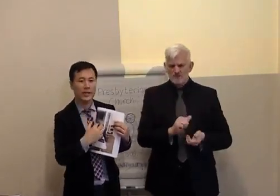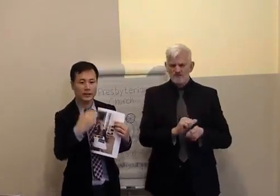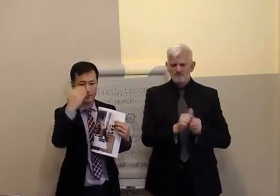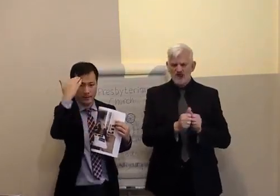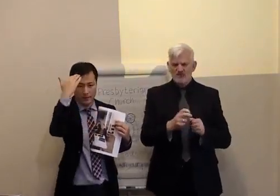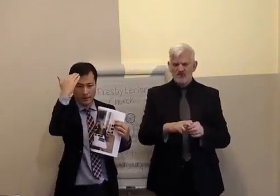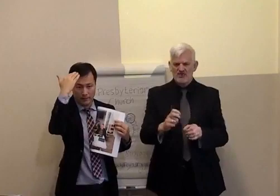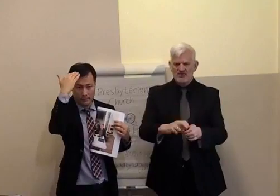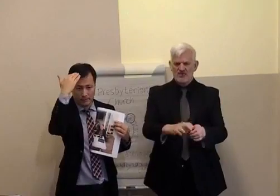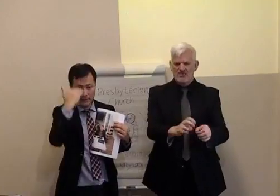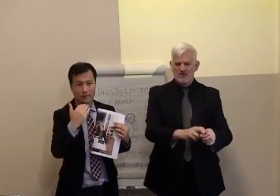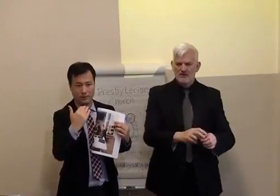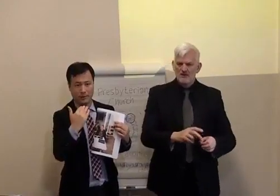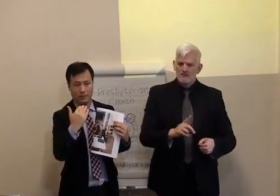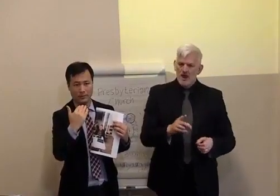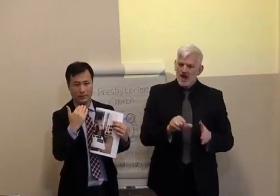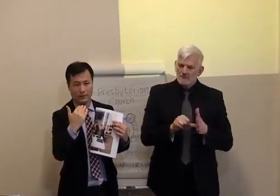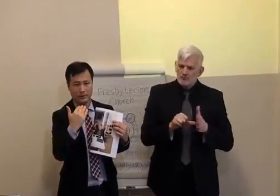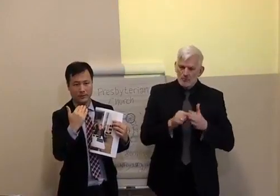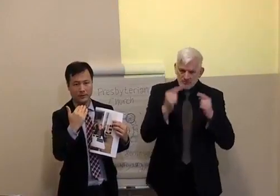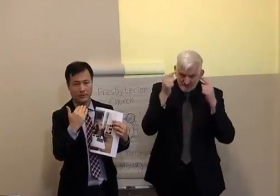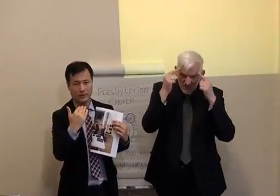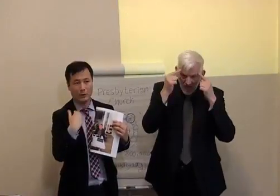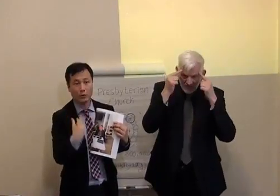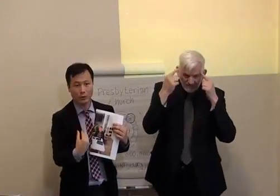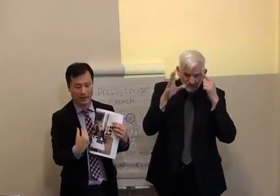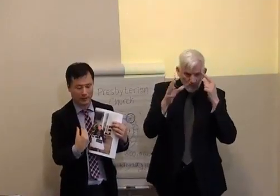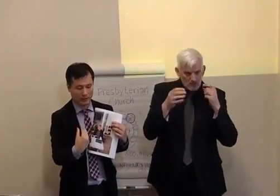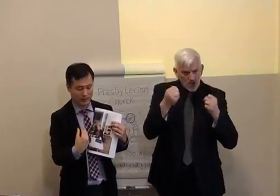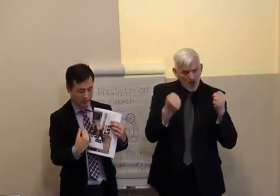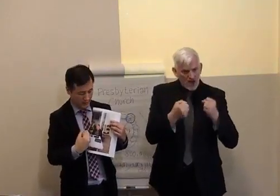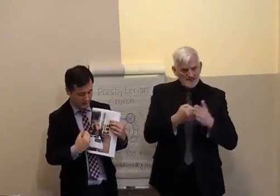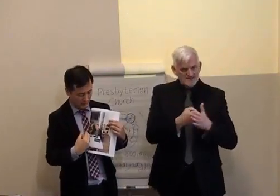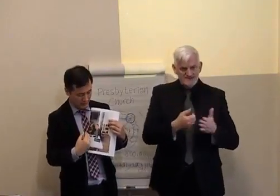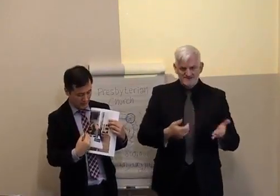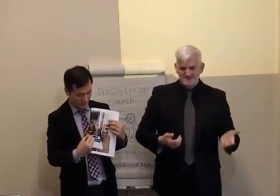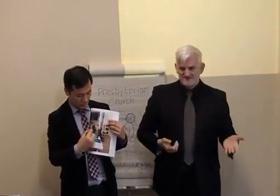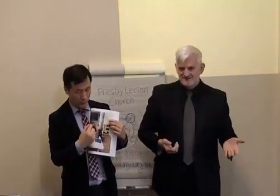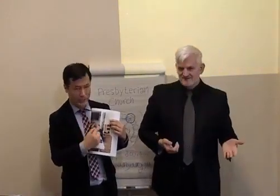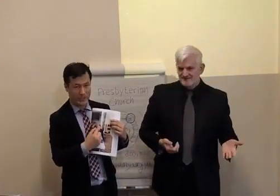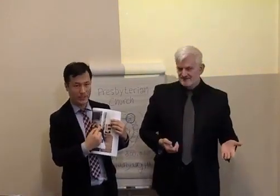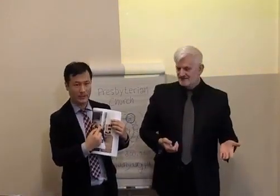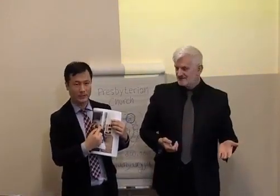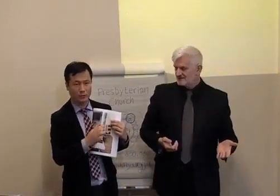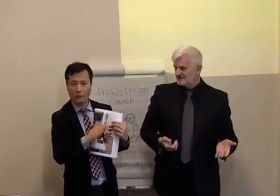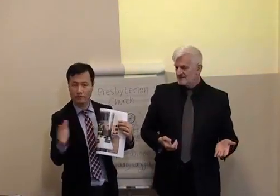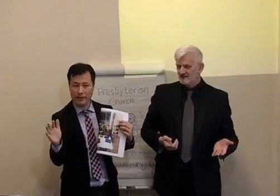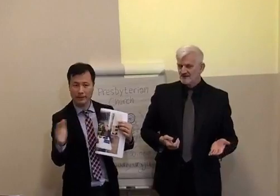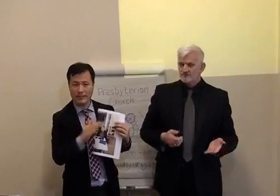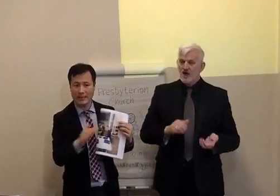had a physical problem. I knew that. So he, my friend,